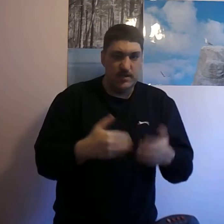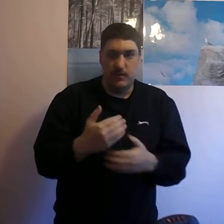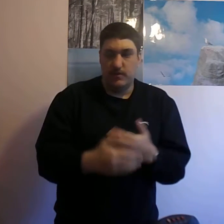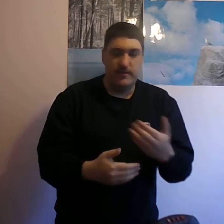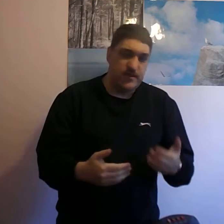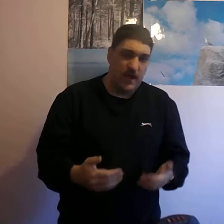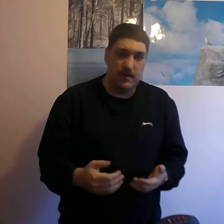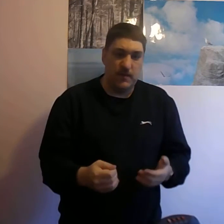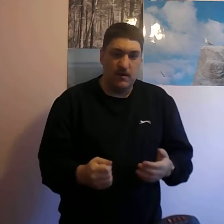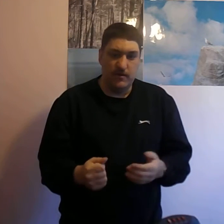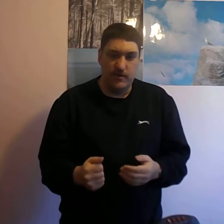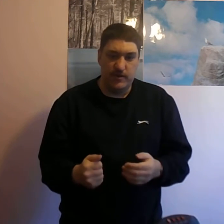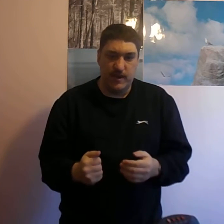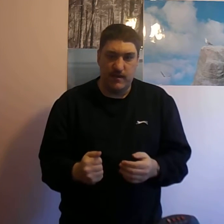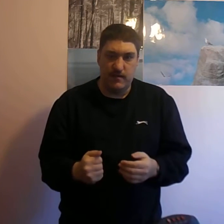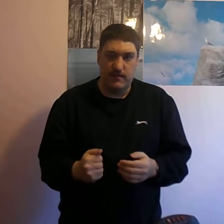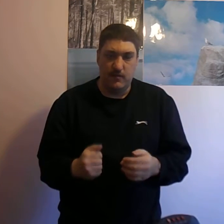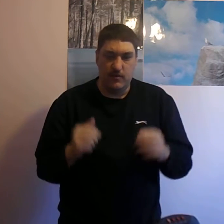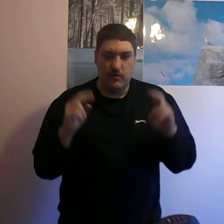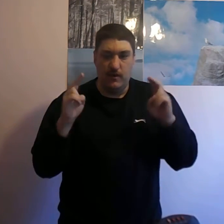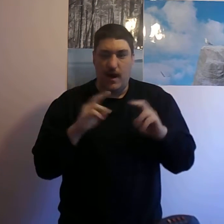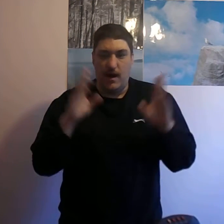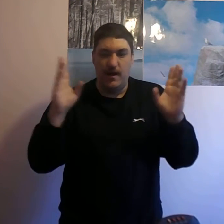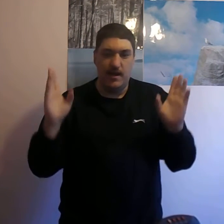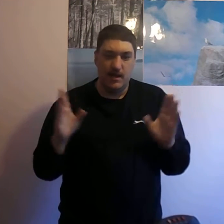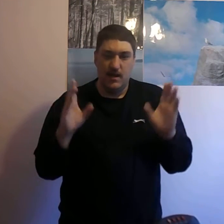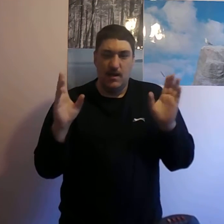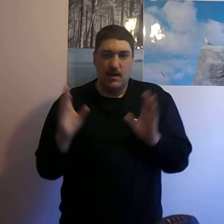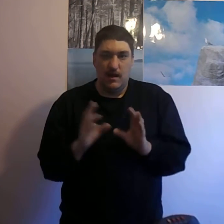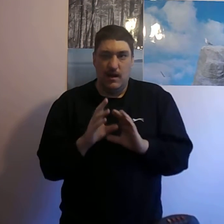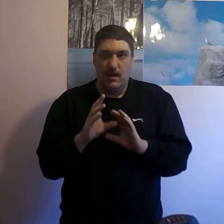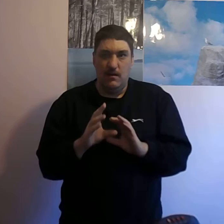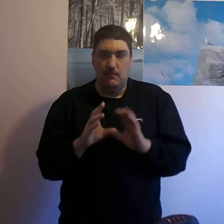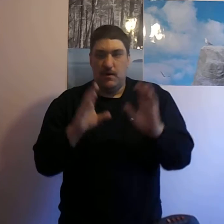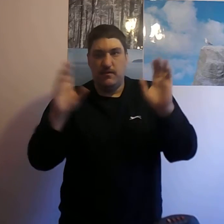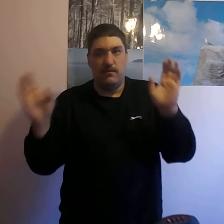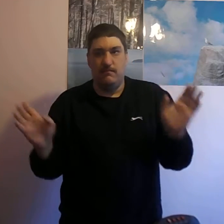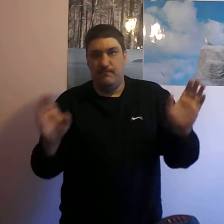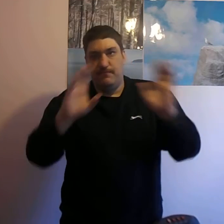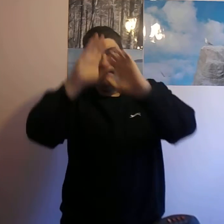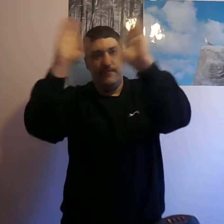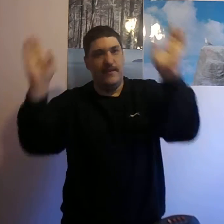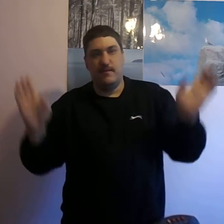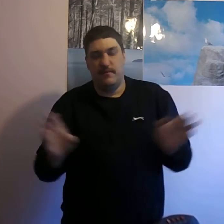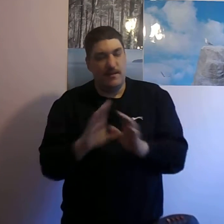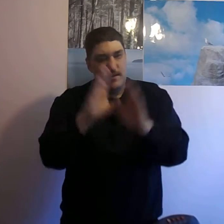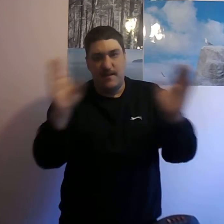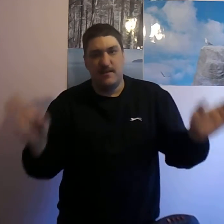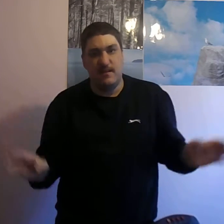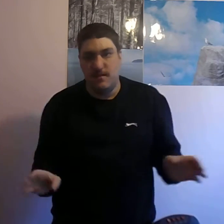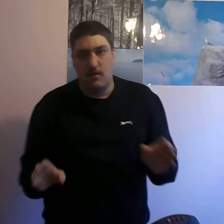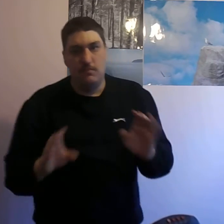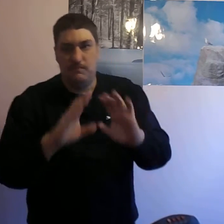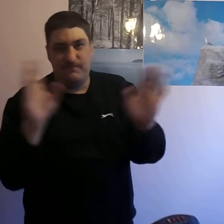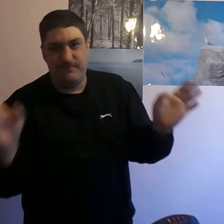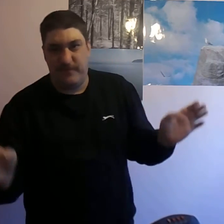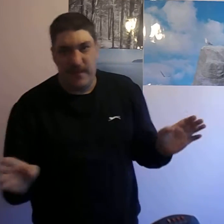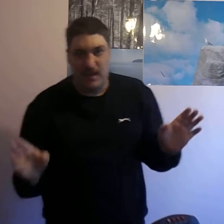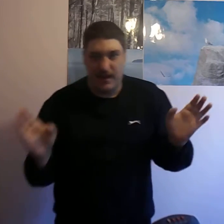was rejected because her tenacity was too high. But there's this whole thing, like I